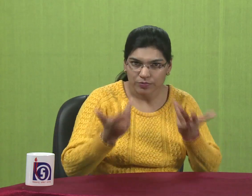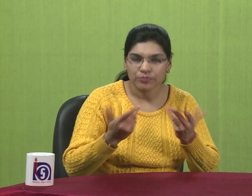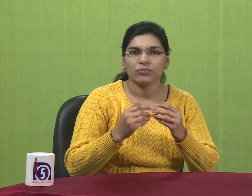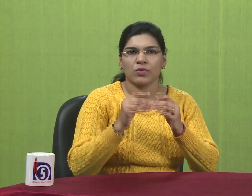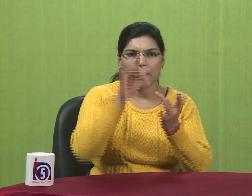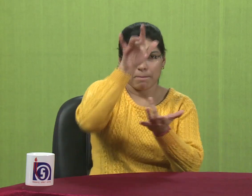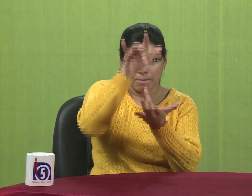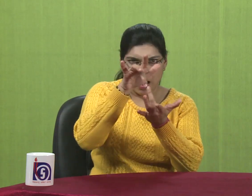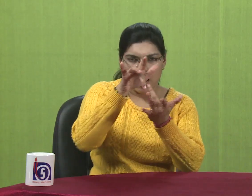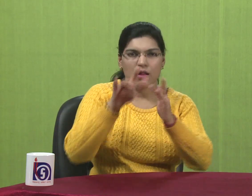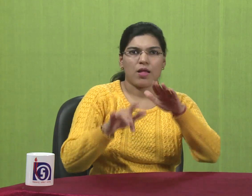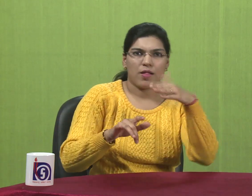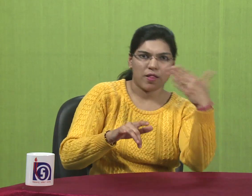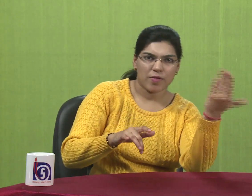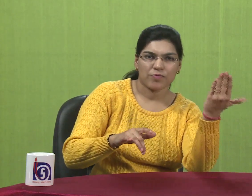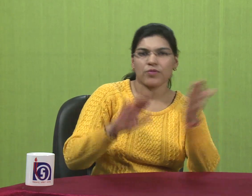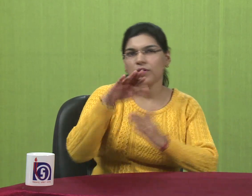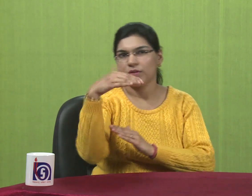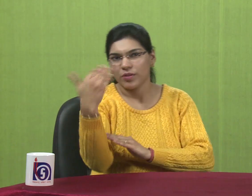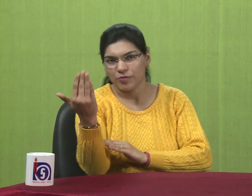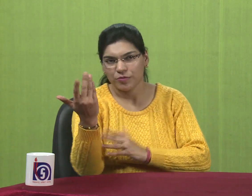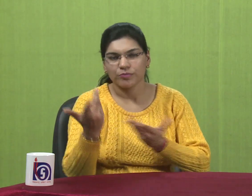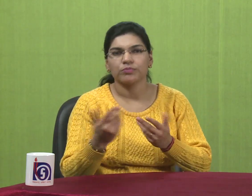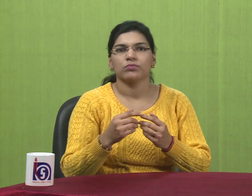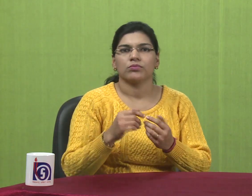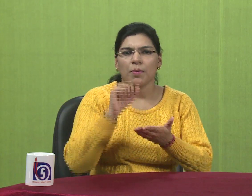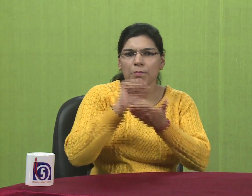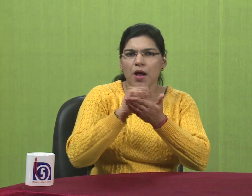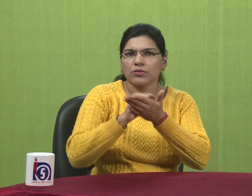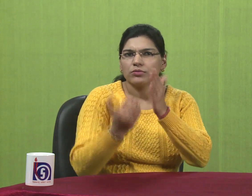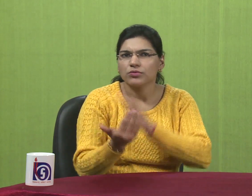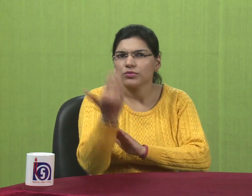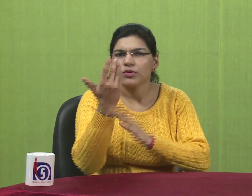and all these things, and you see if it is on left side or right side or in the center.